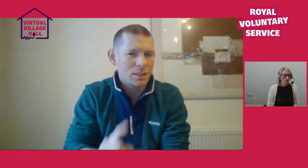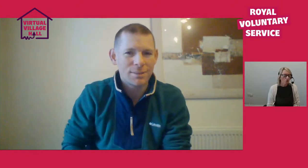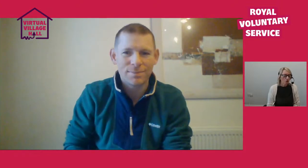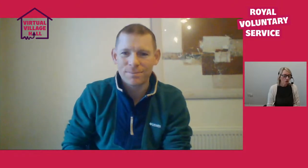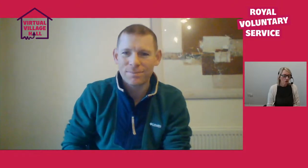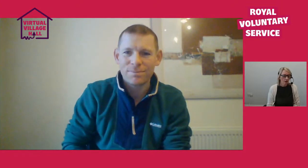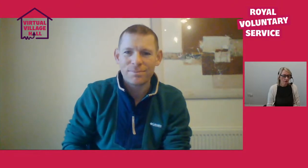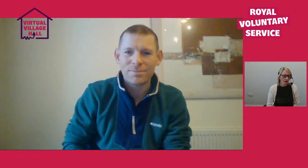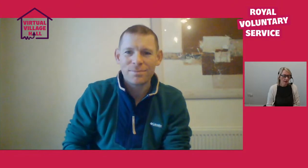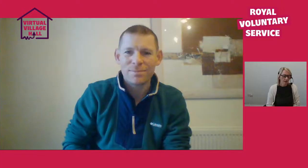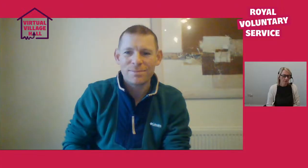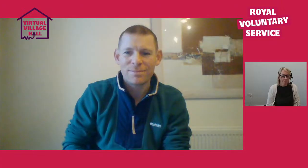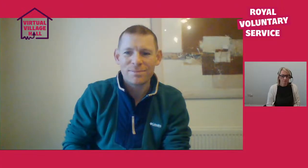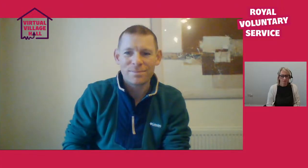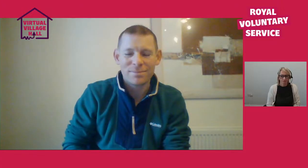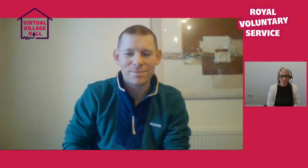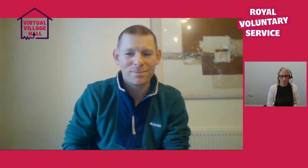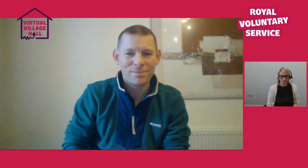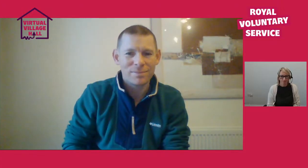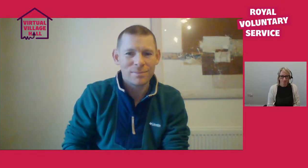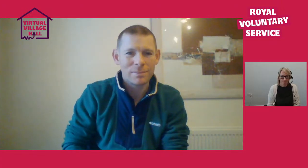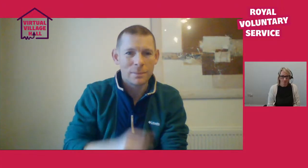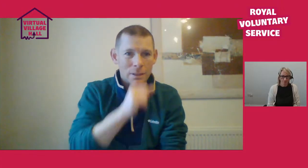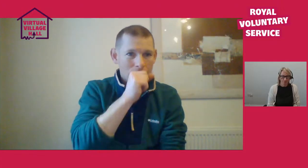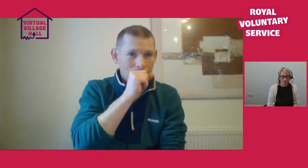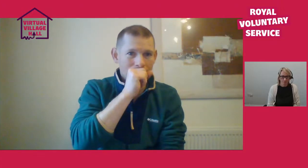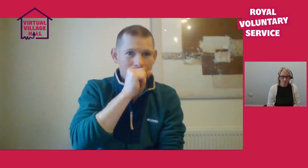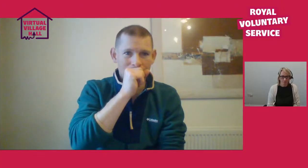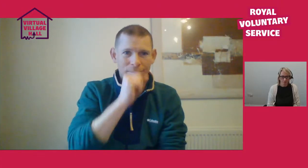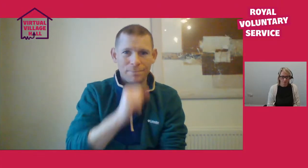Today, what is your weather like?